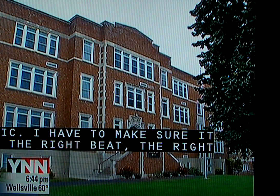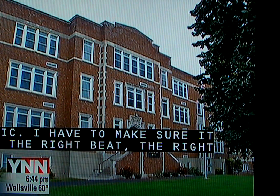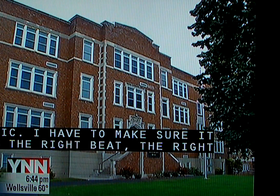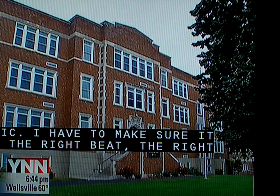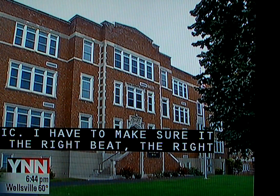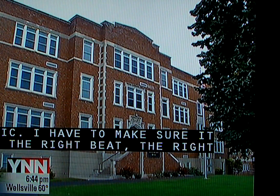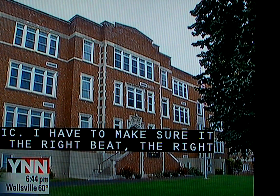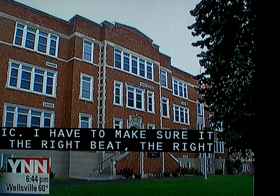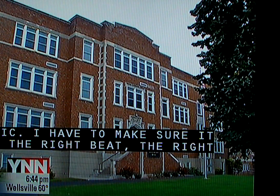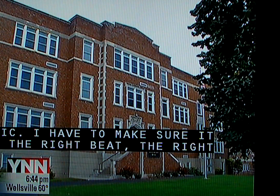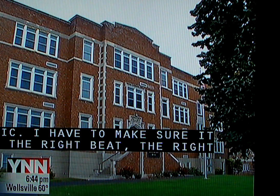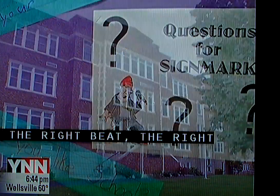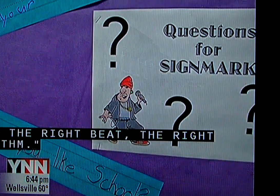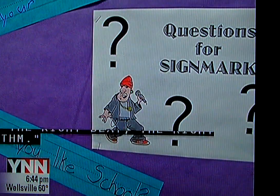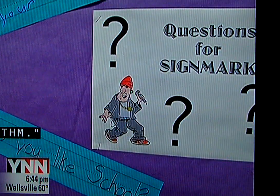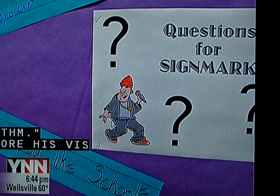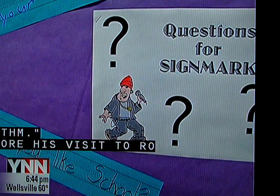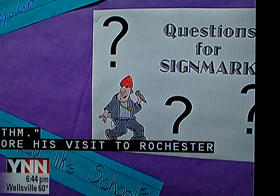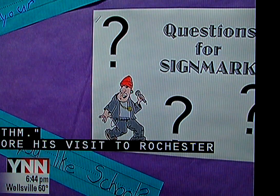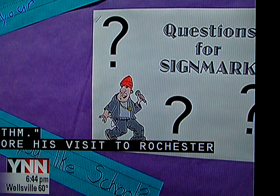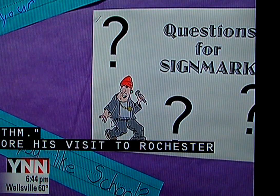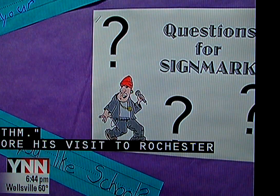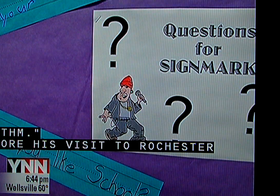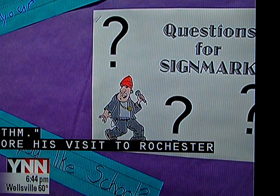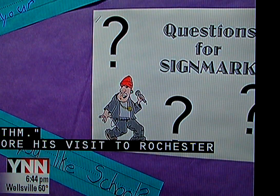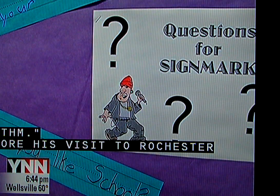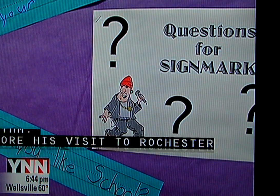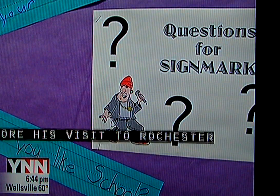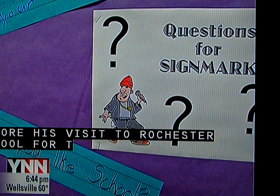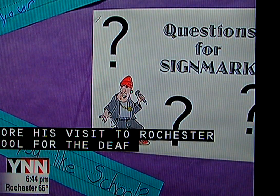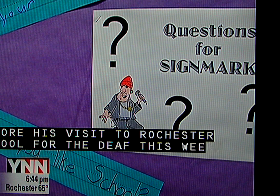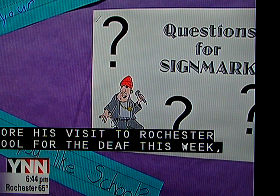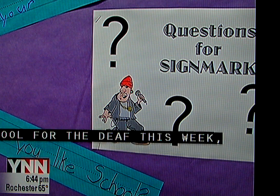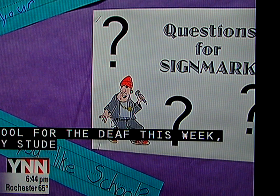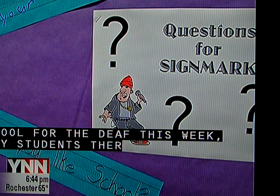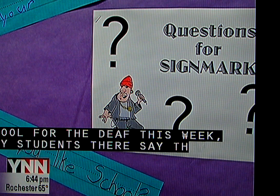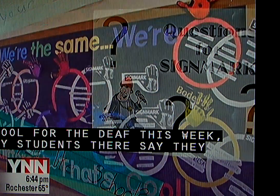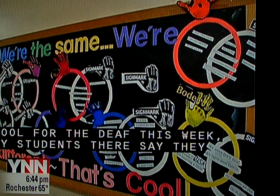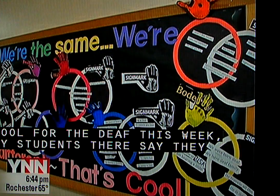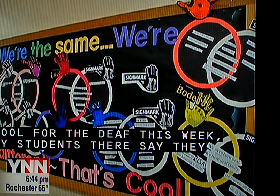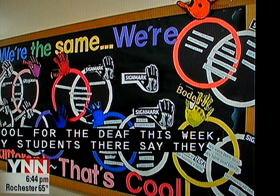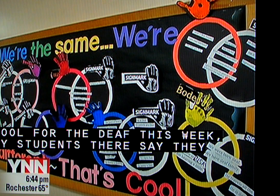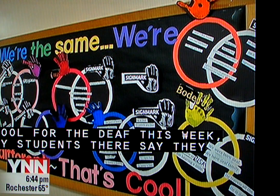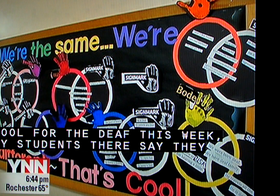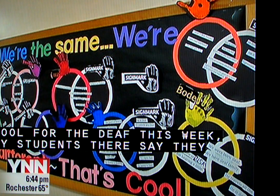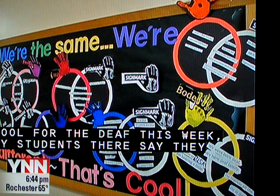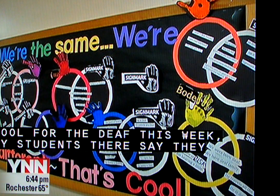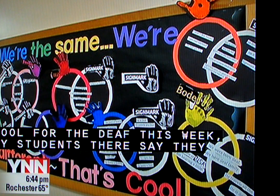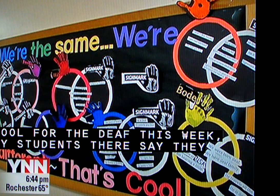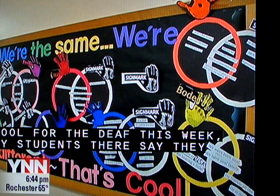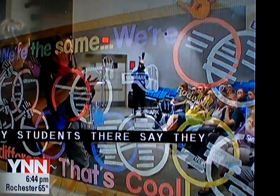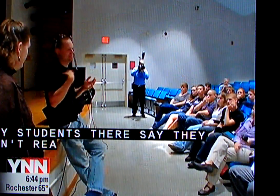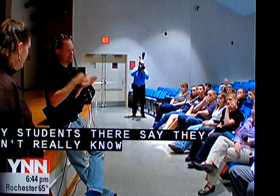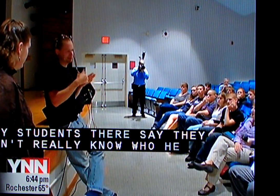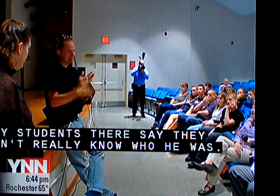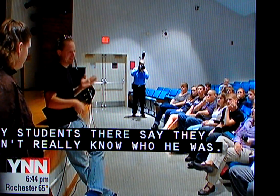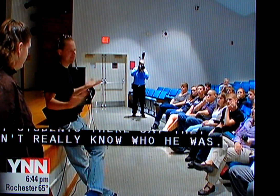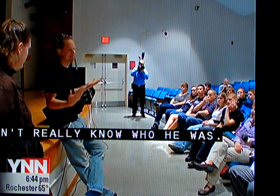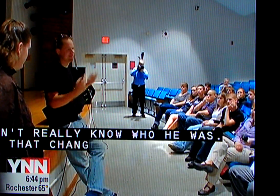Rochester School for the Deaf this week, many students there said they didn't really know who he was. But that changed once they got to know